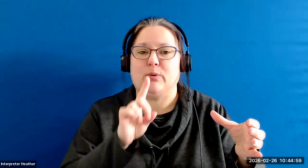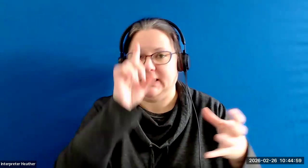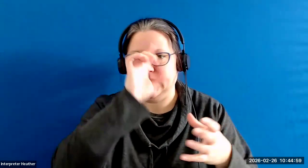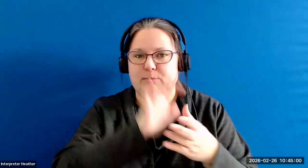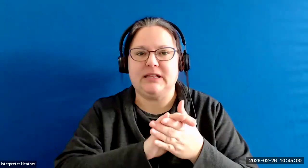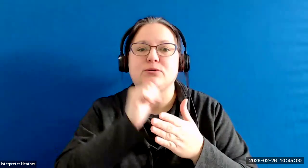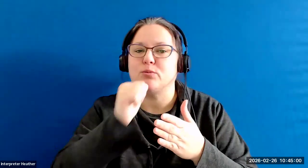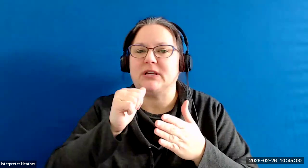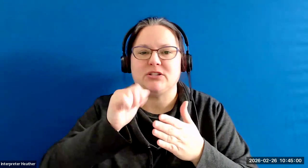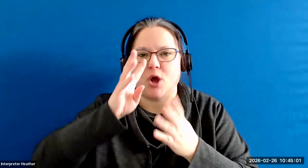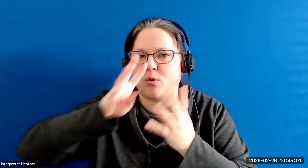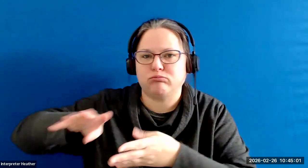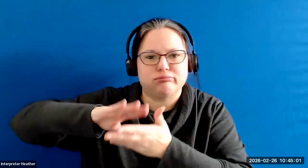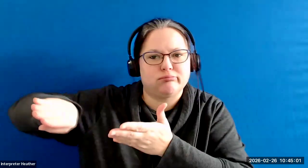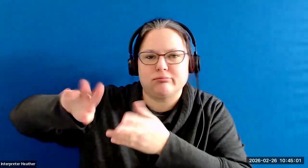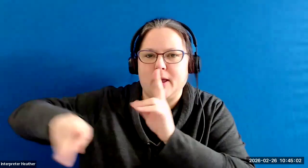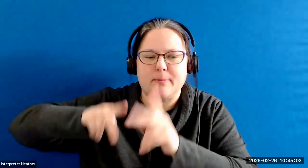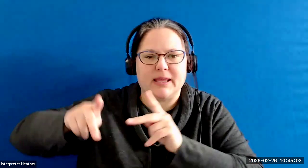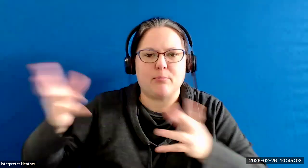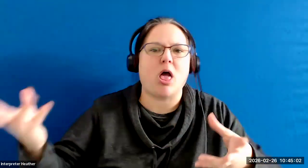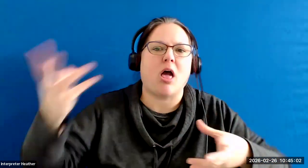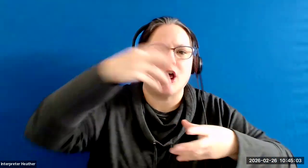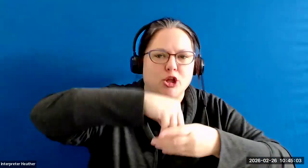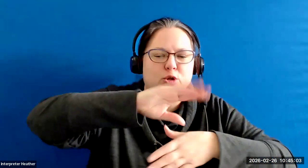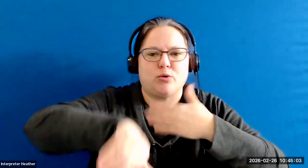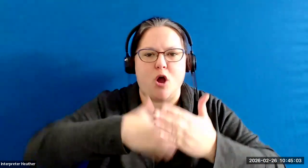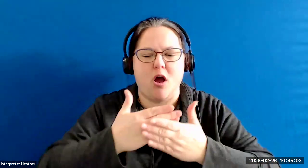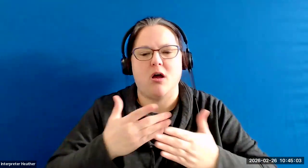left behind to its most